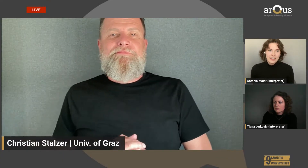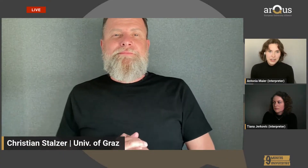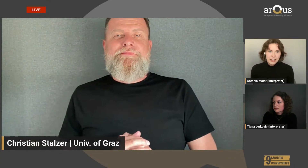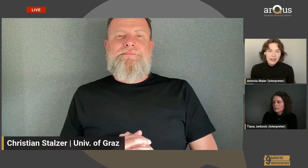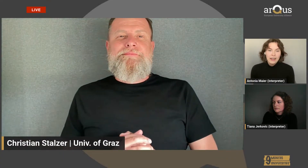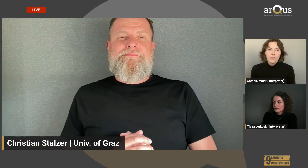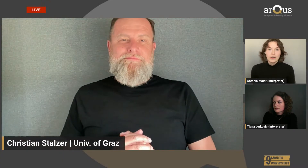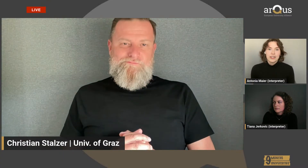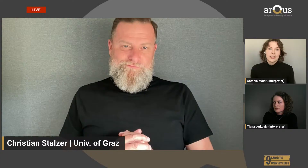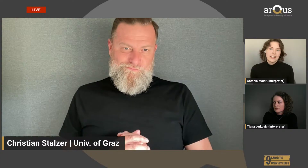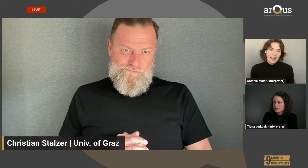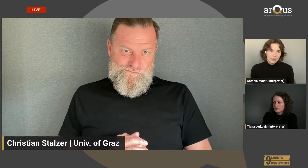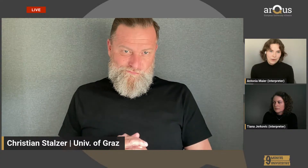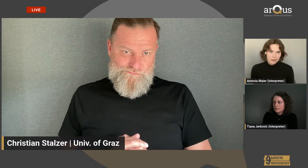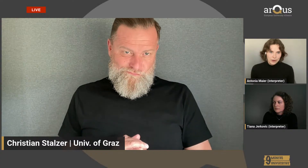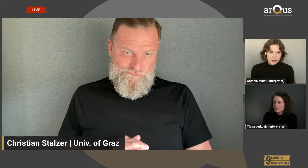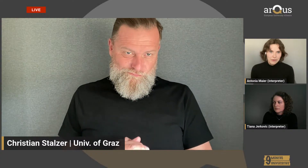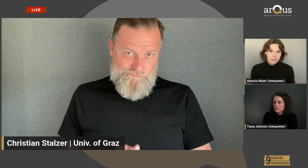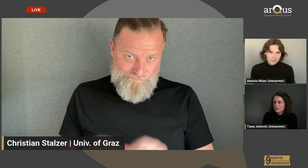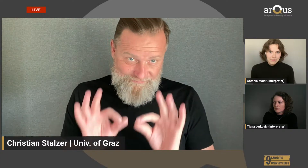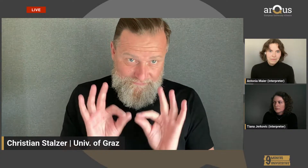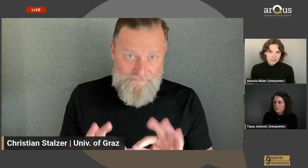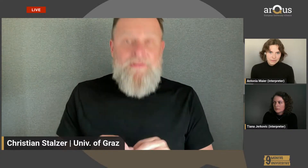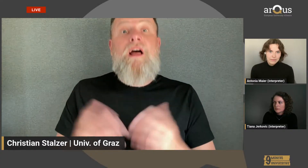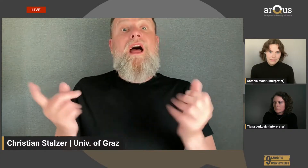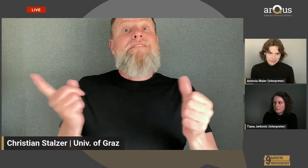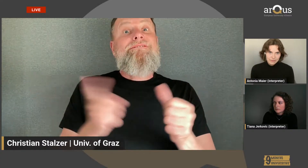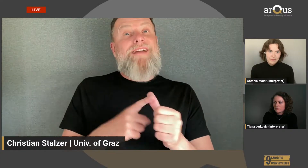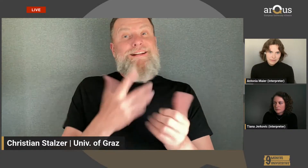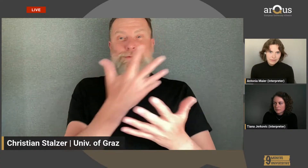that decision, which can't be forgotten.